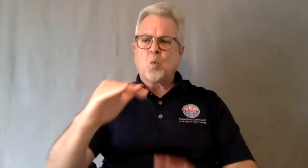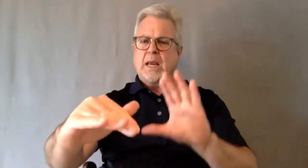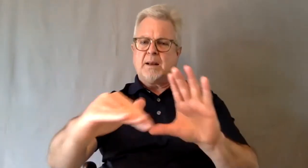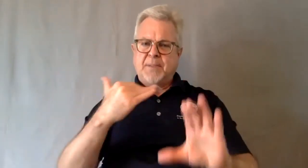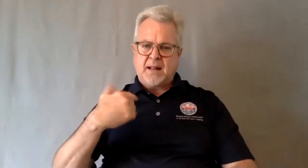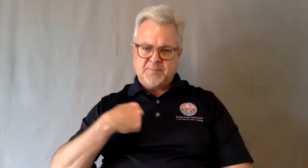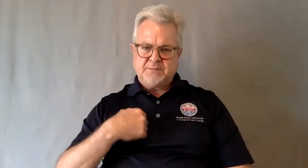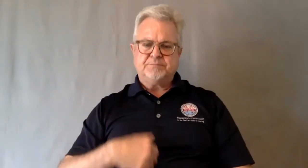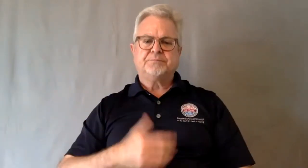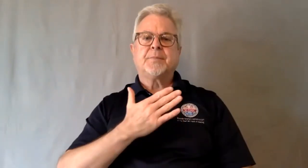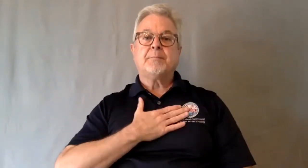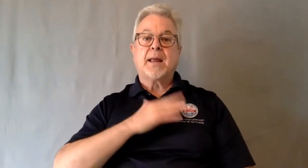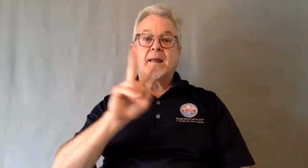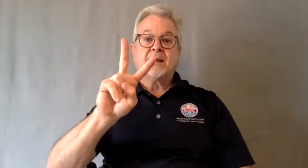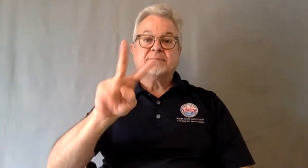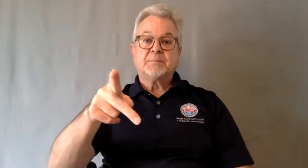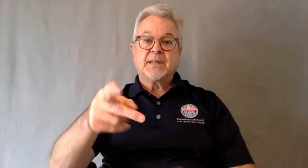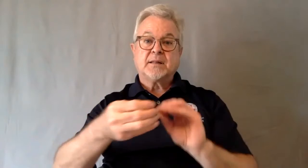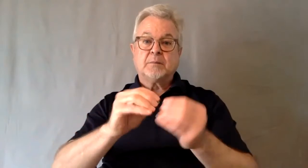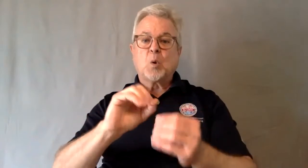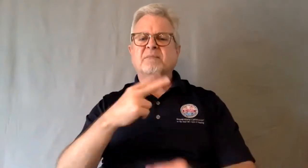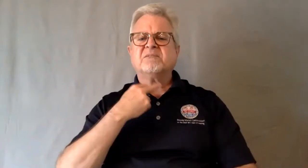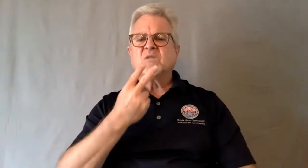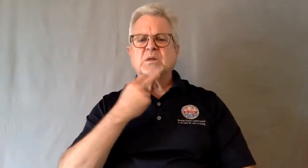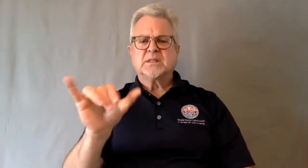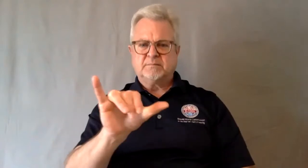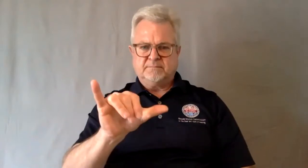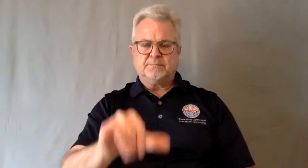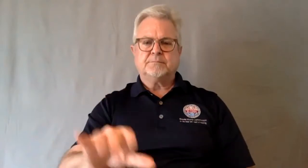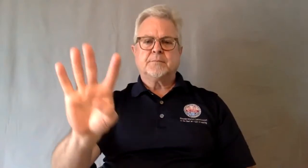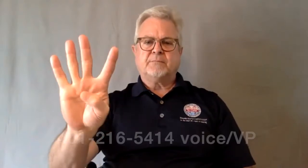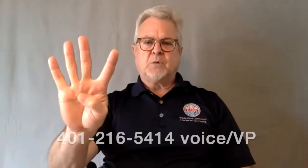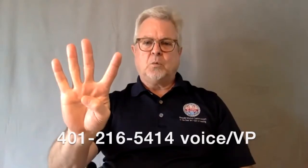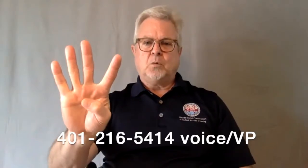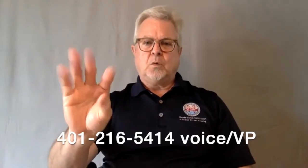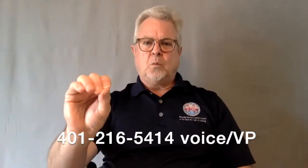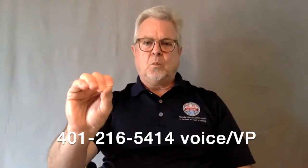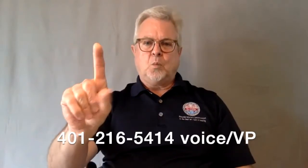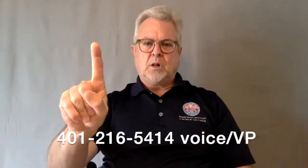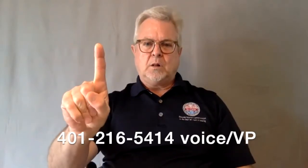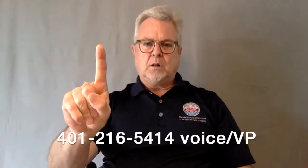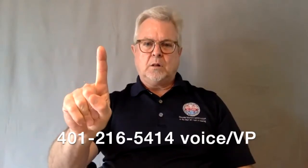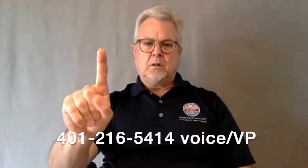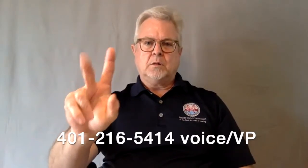sign language is so valuable. So call me or email me. My video phone number or voice is